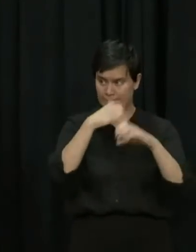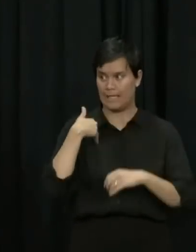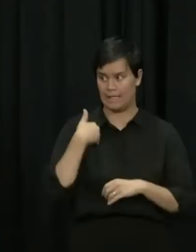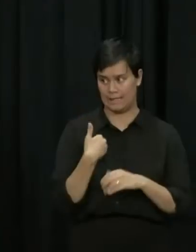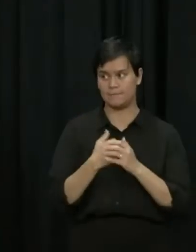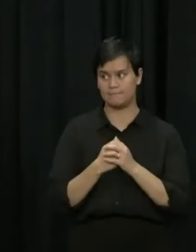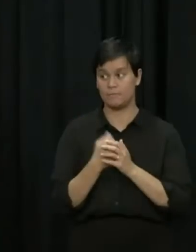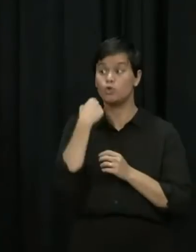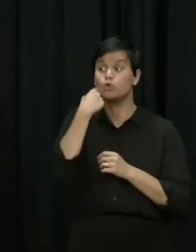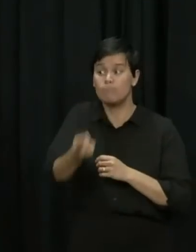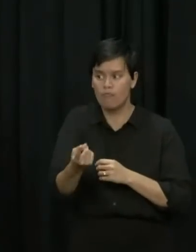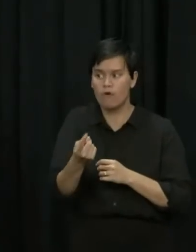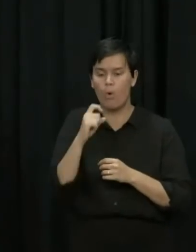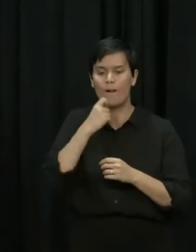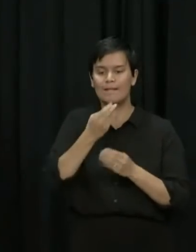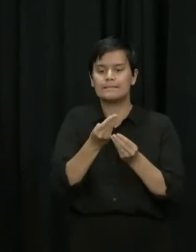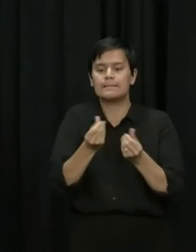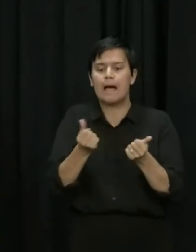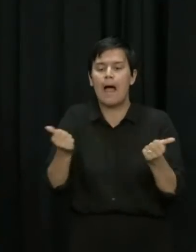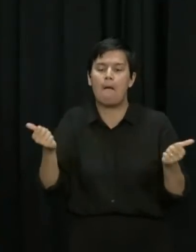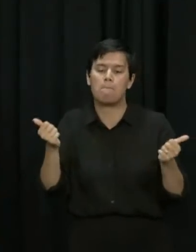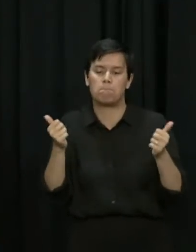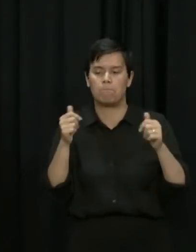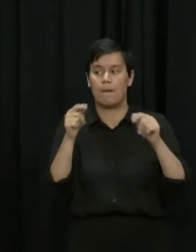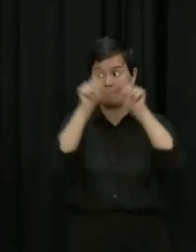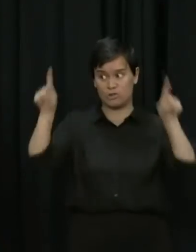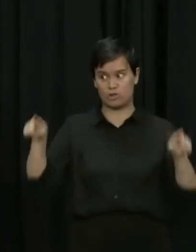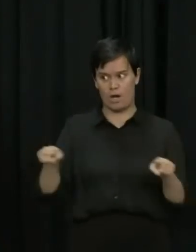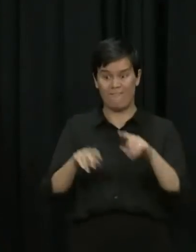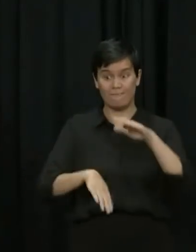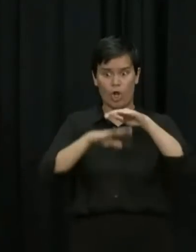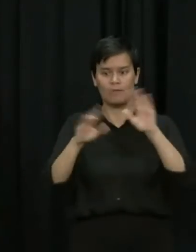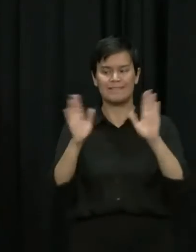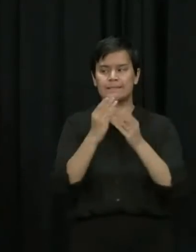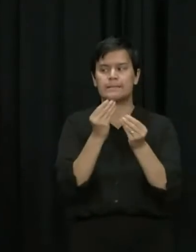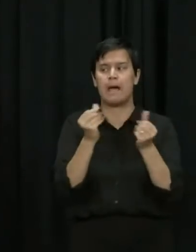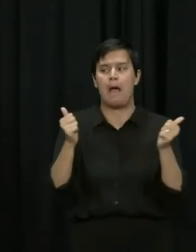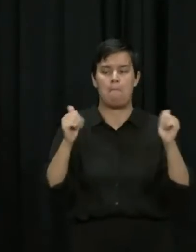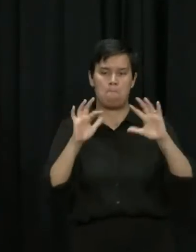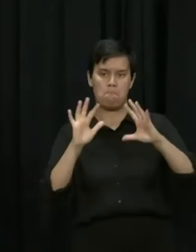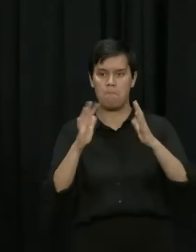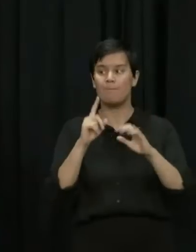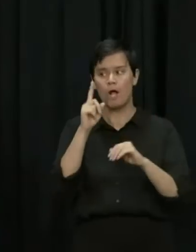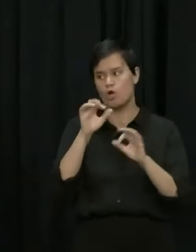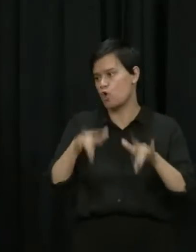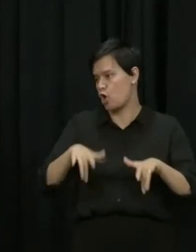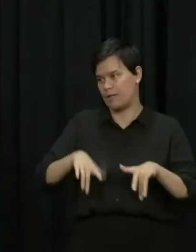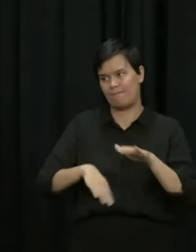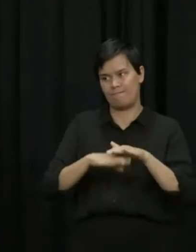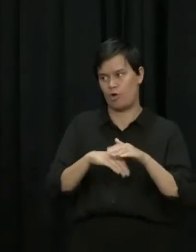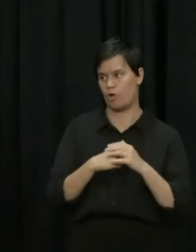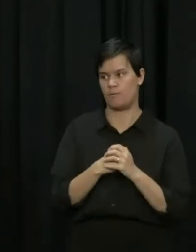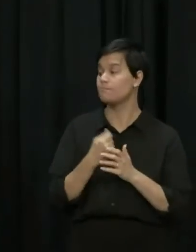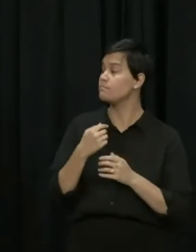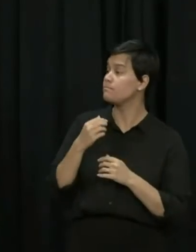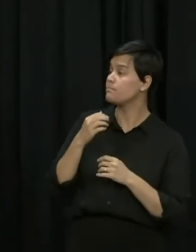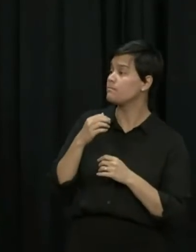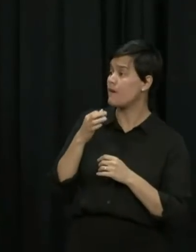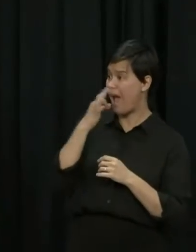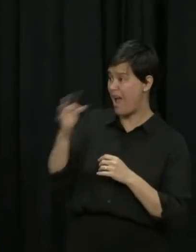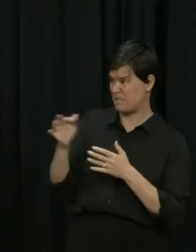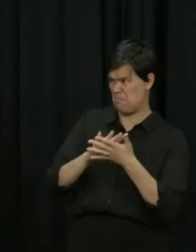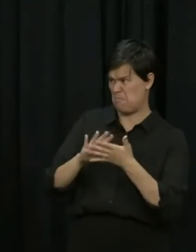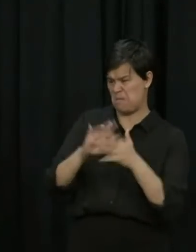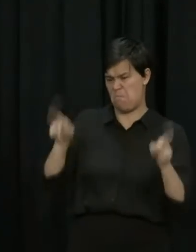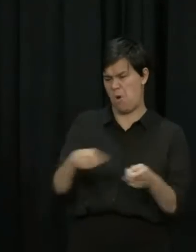have all of it in that first 24 hours. Realistically, the earliest it could probably be lifted would be Tuesday night, not tomorrow. We'd